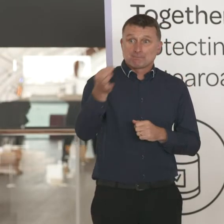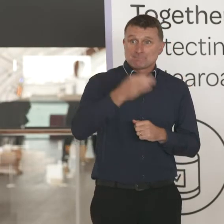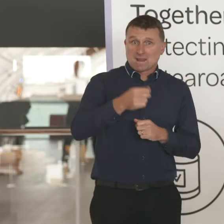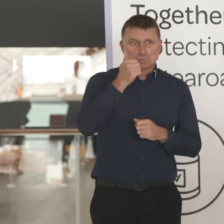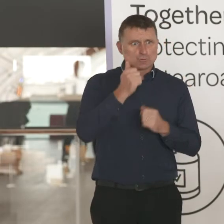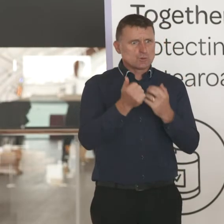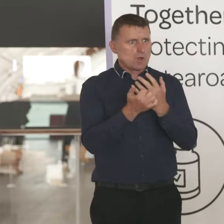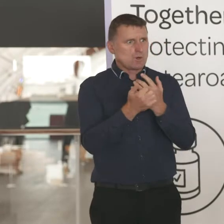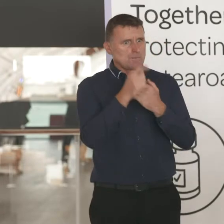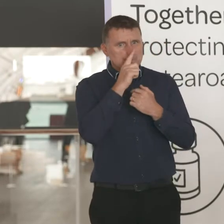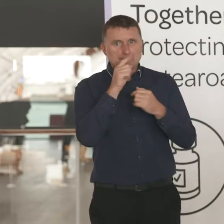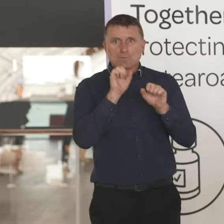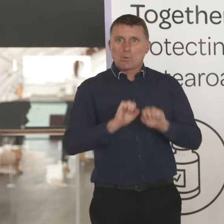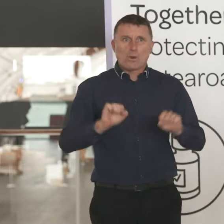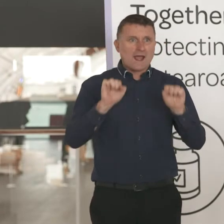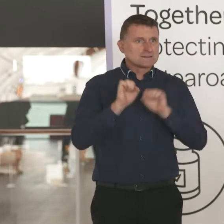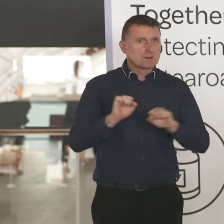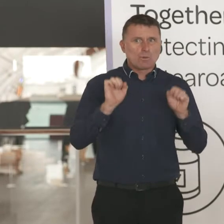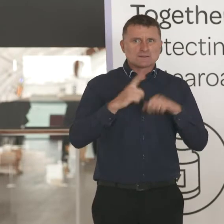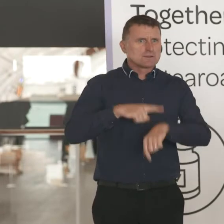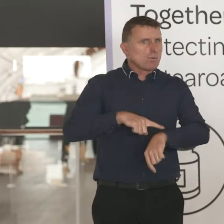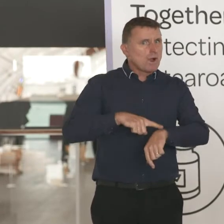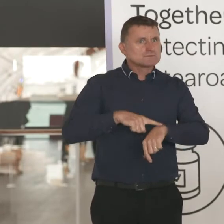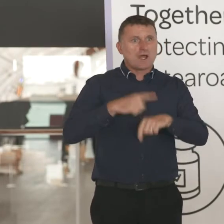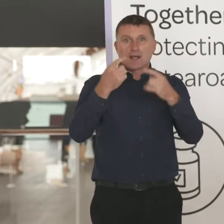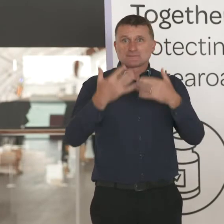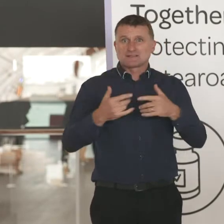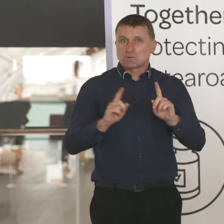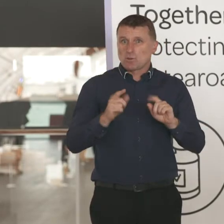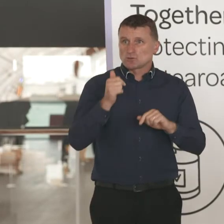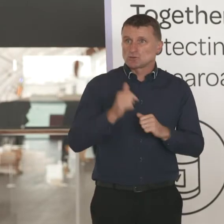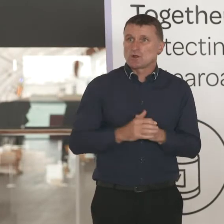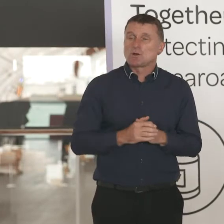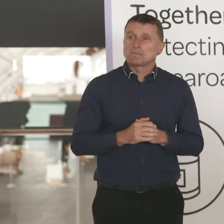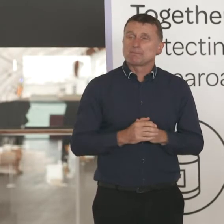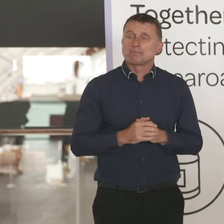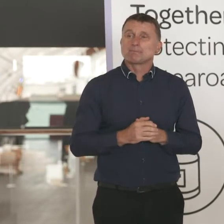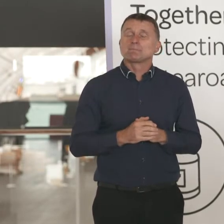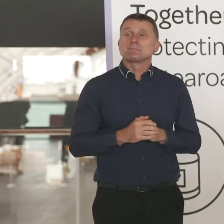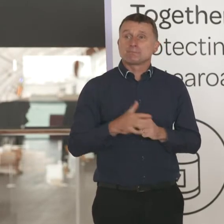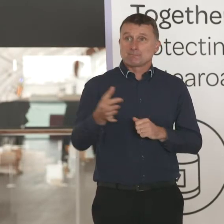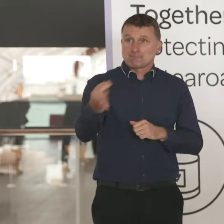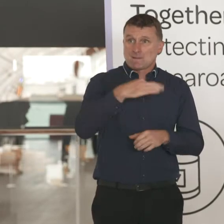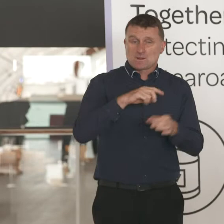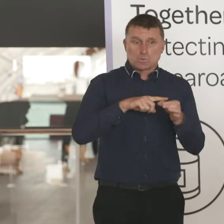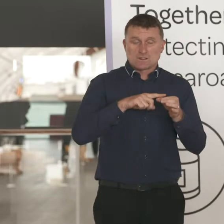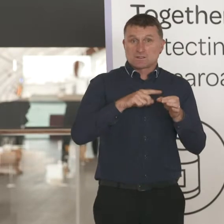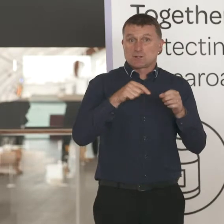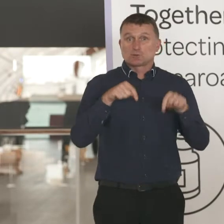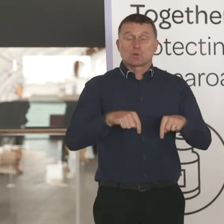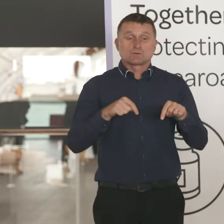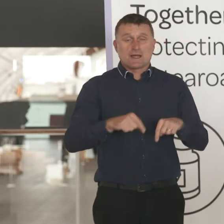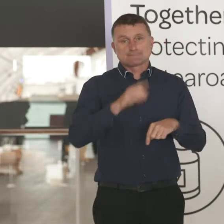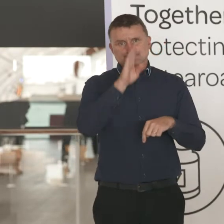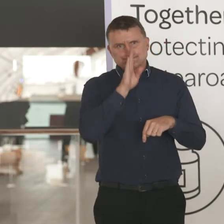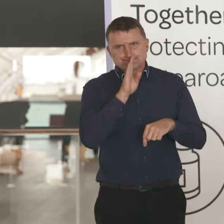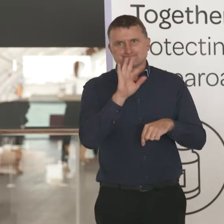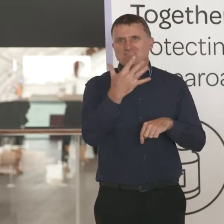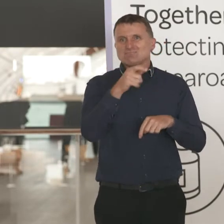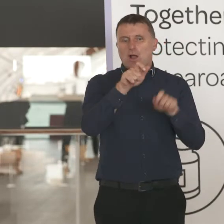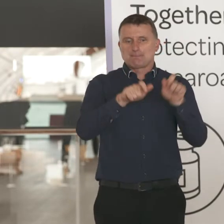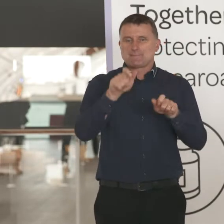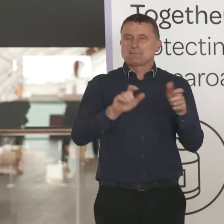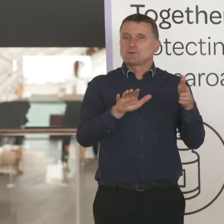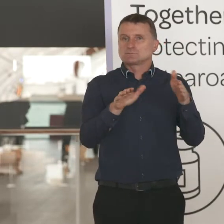I couldn't give you the exact numbers across the whole country, sorry. Just on those 5 deaths that are reported today, have they all died